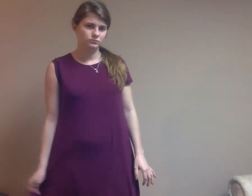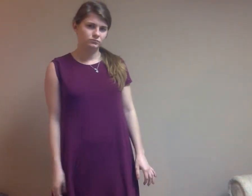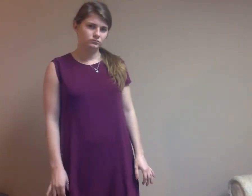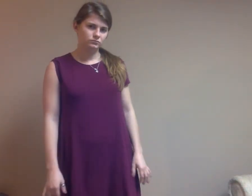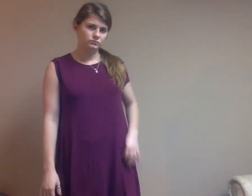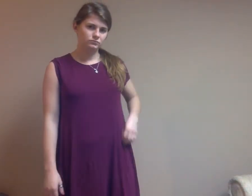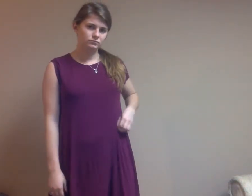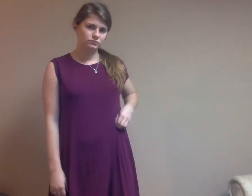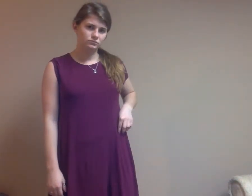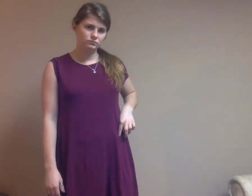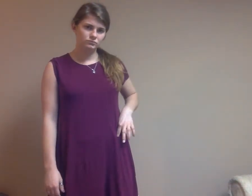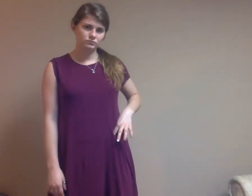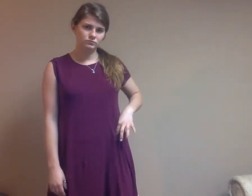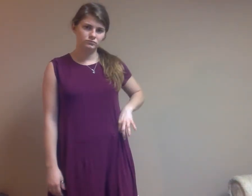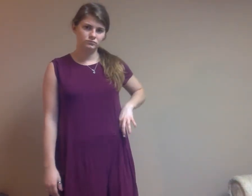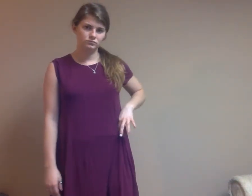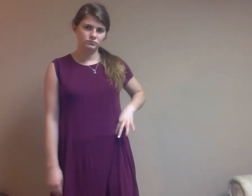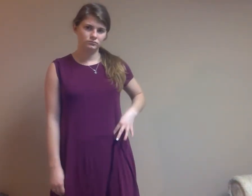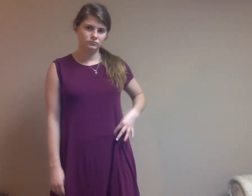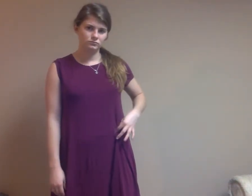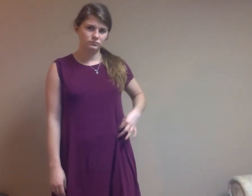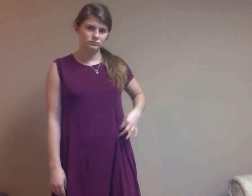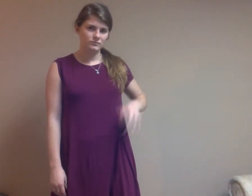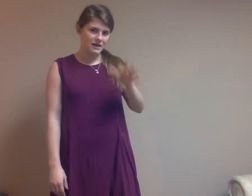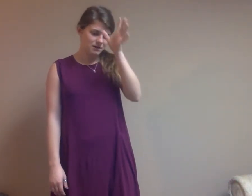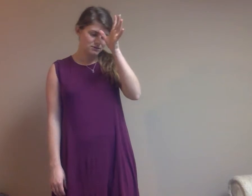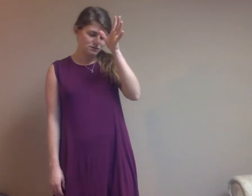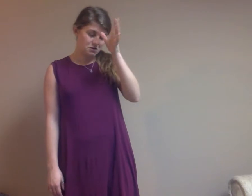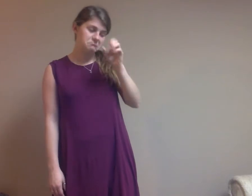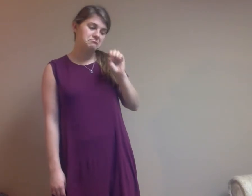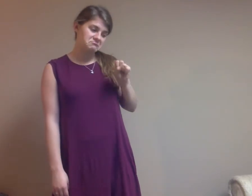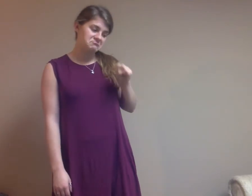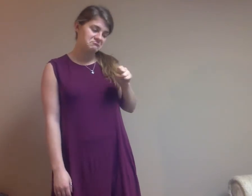I do remember that. There's some of the words I've like, yeah. Well spoken, I think, so.